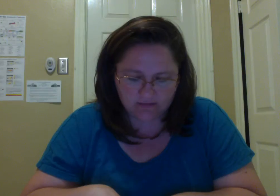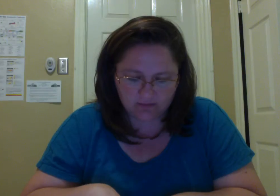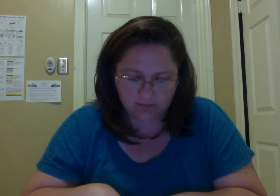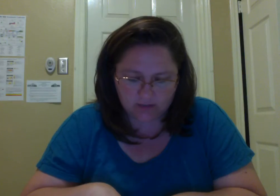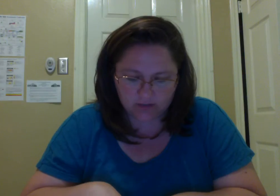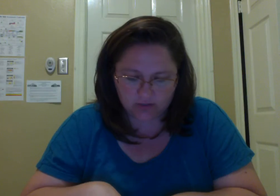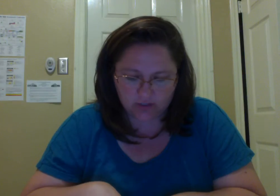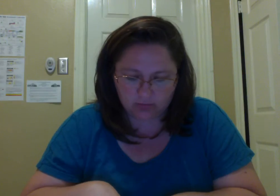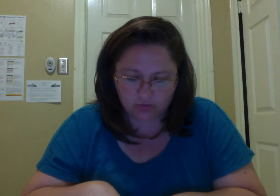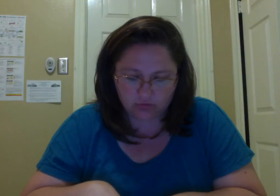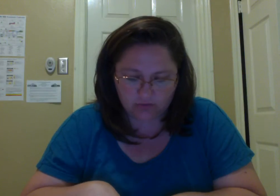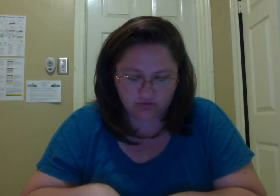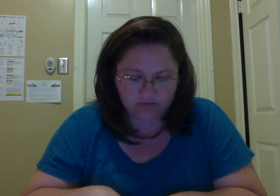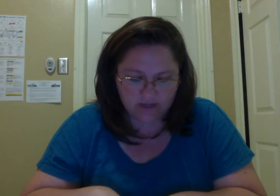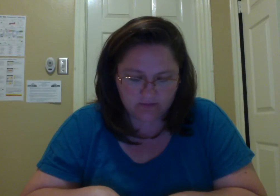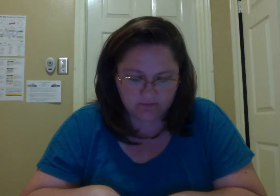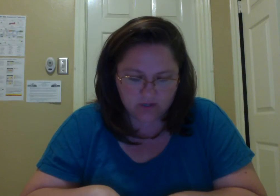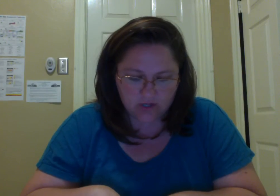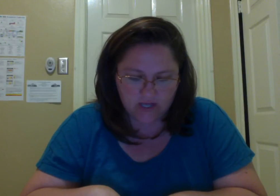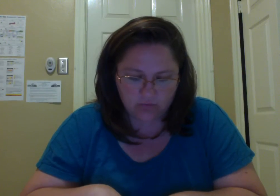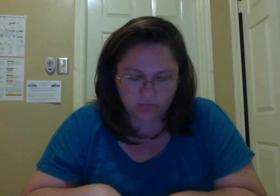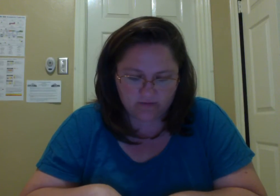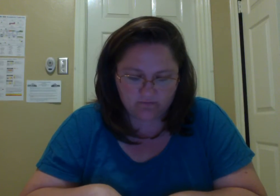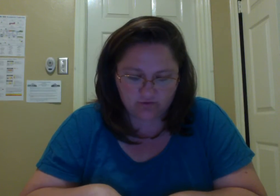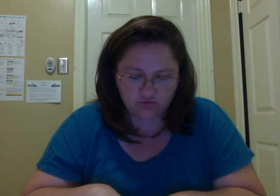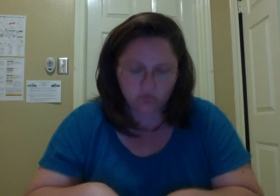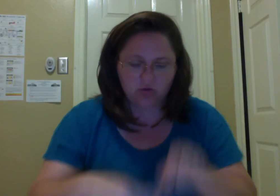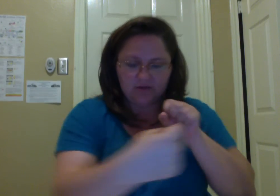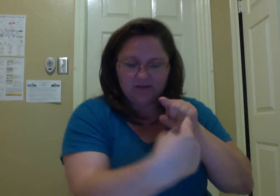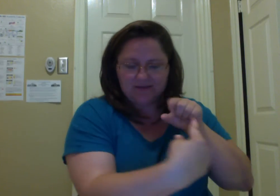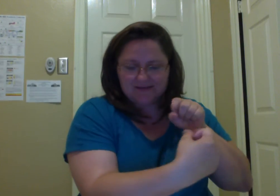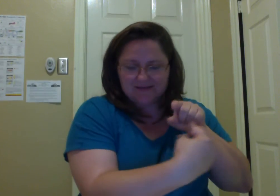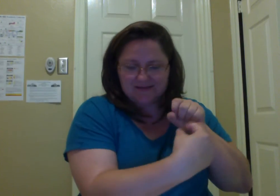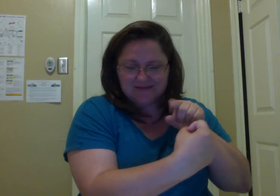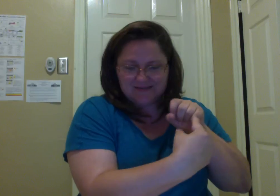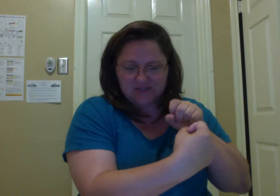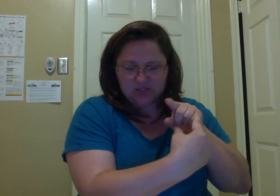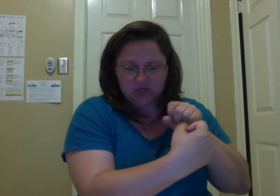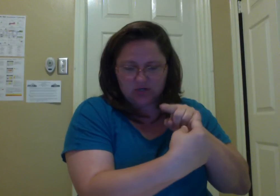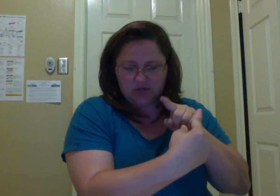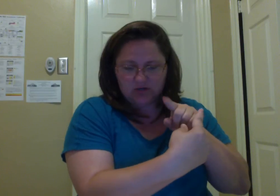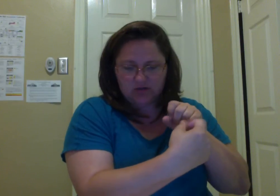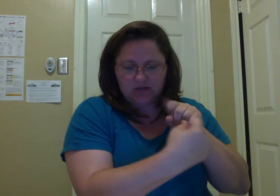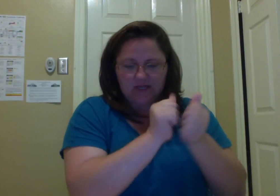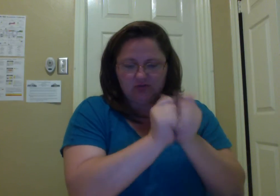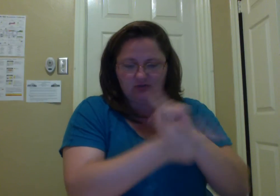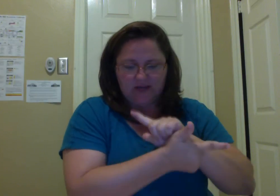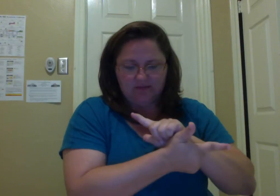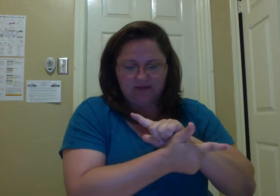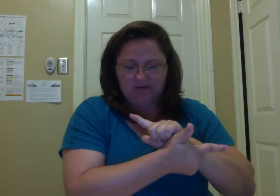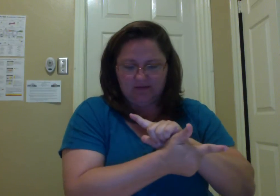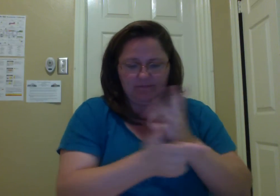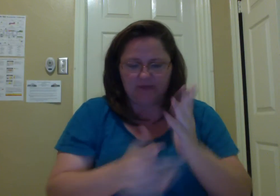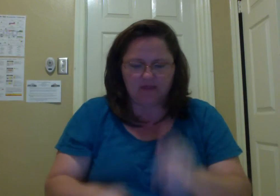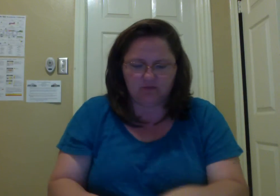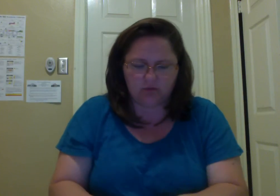the monitor, the computer reads your signs, and with a visual sensor, it translates it. And that's really all you